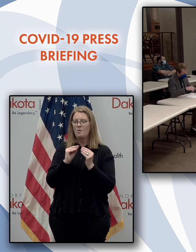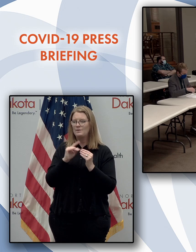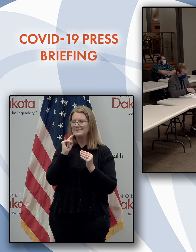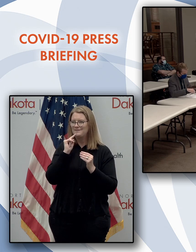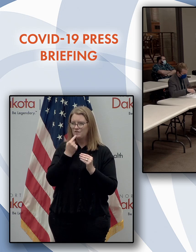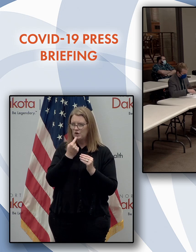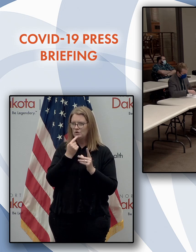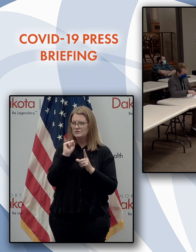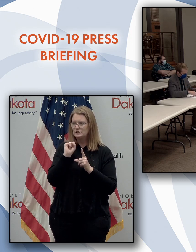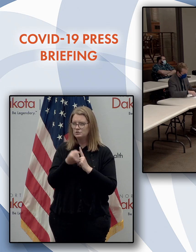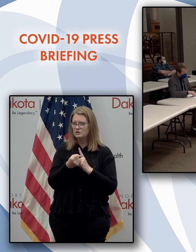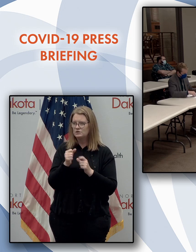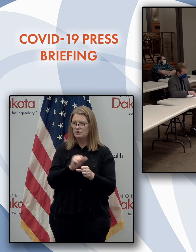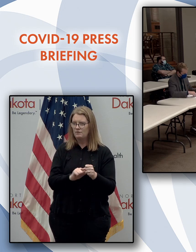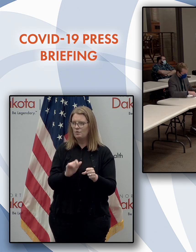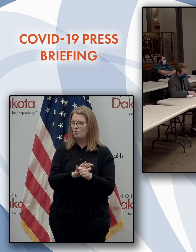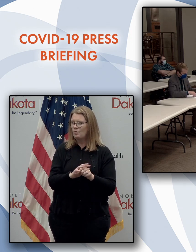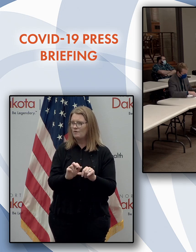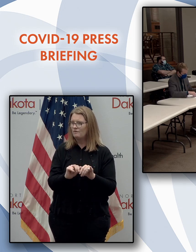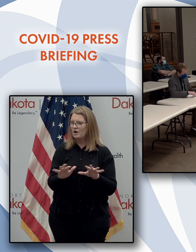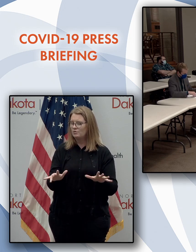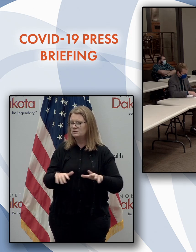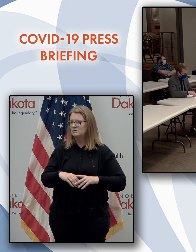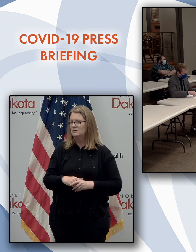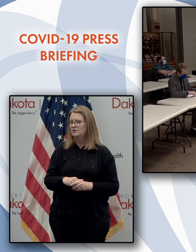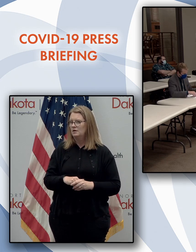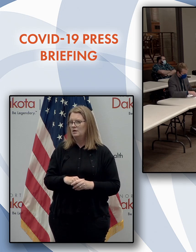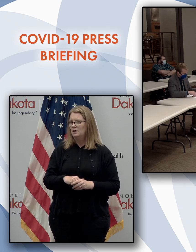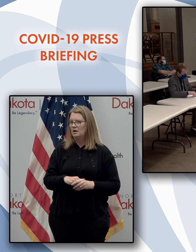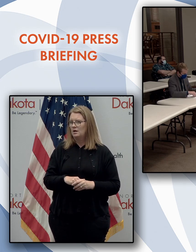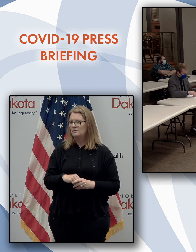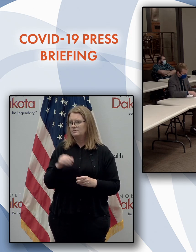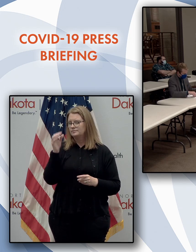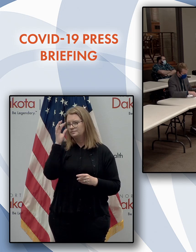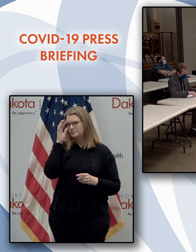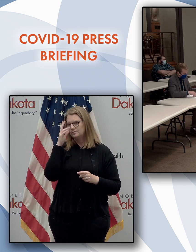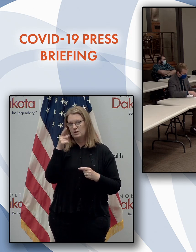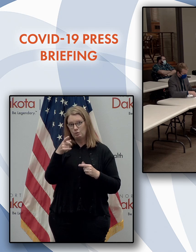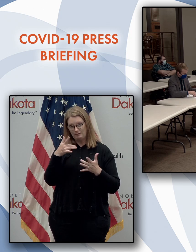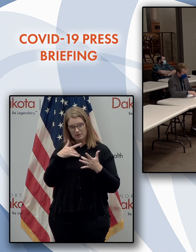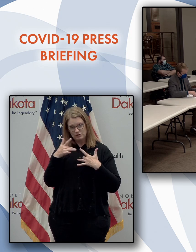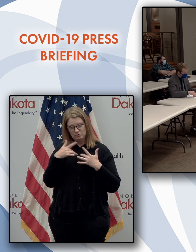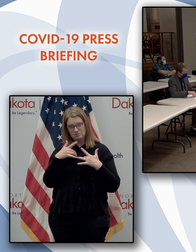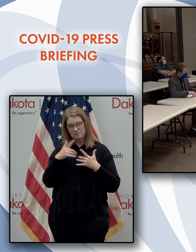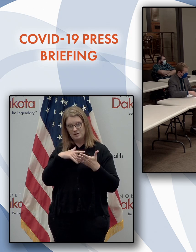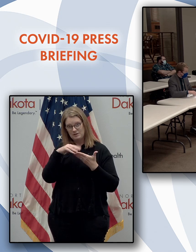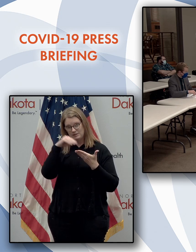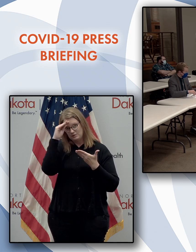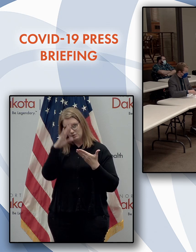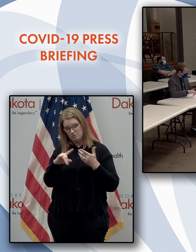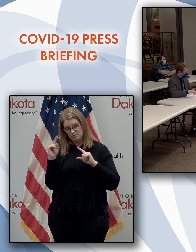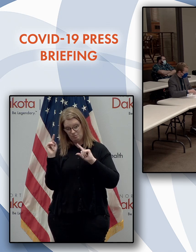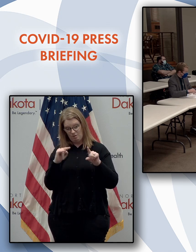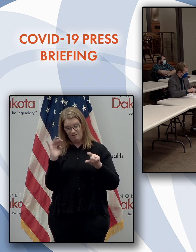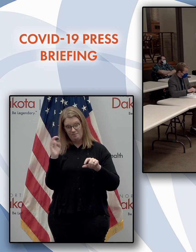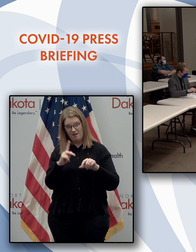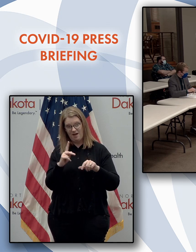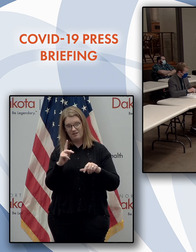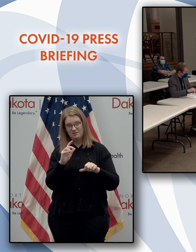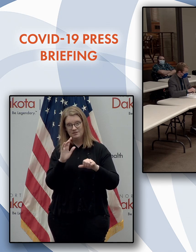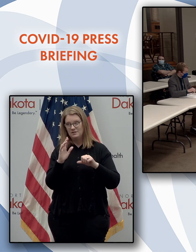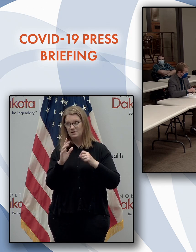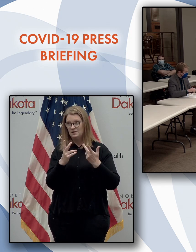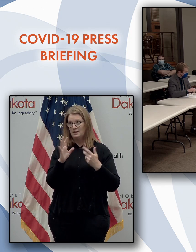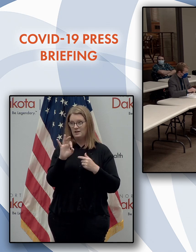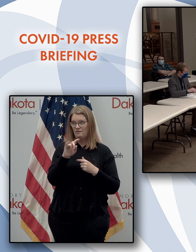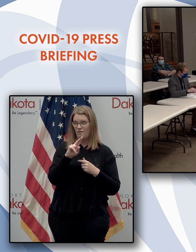case of coronavirus. Is there any concern about students going back to school in the fall, given that the flu and